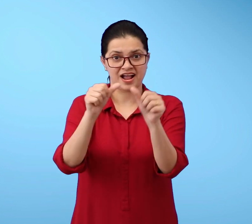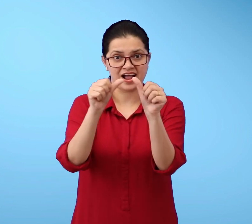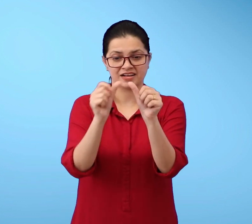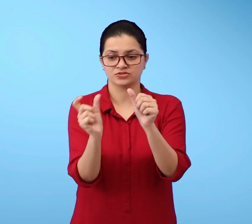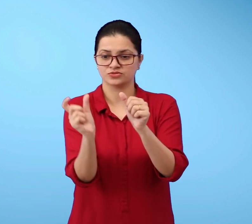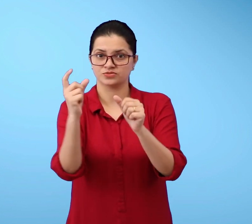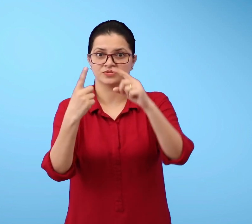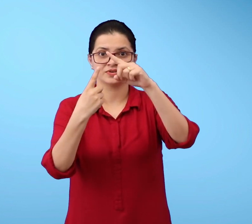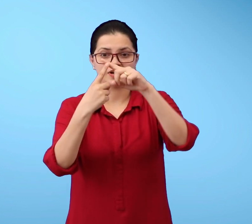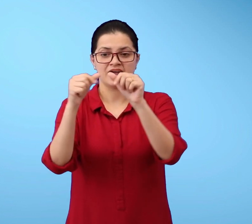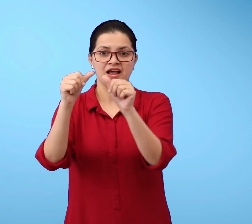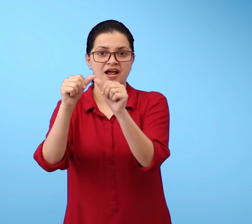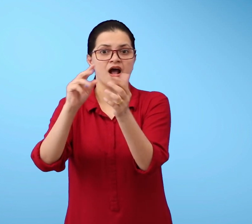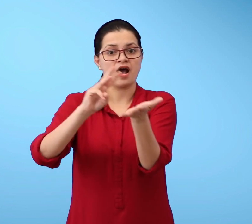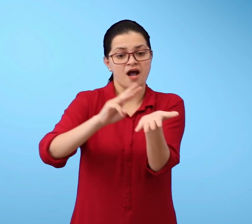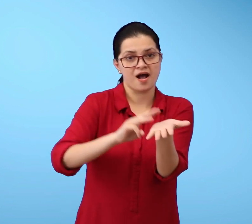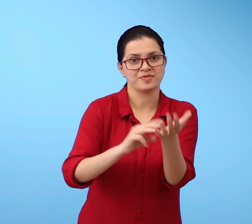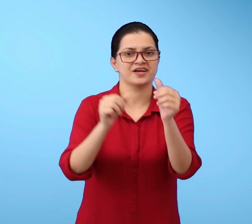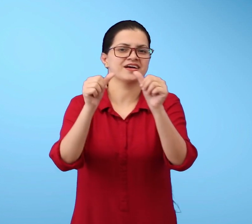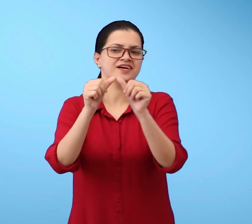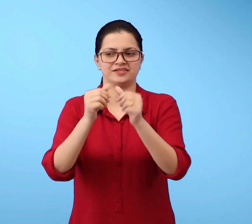the founder of Buddhism, was born about